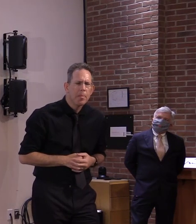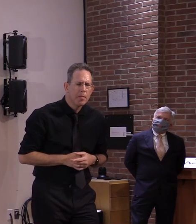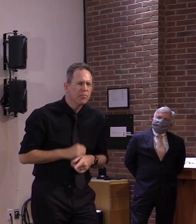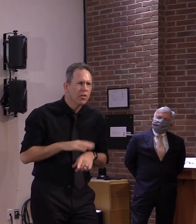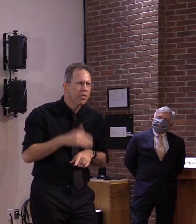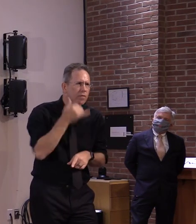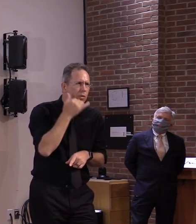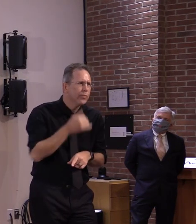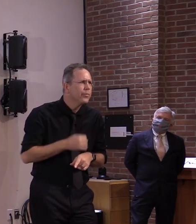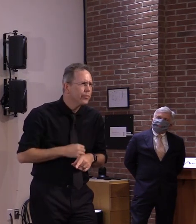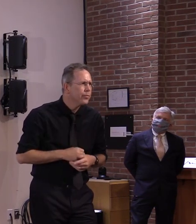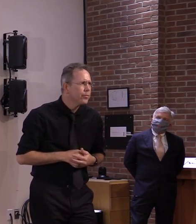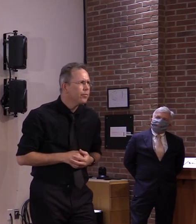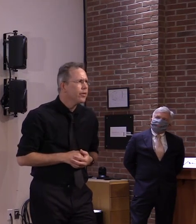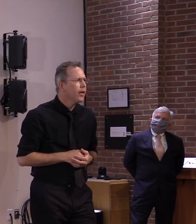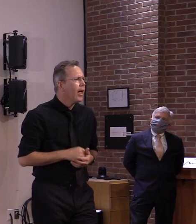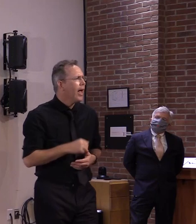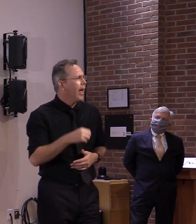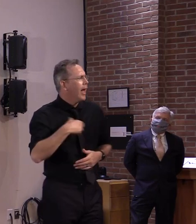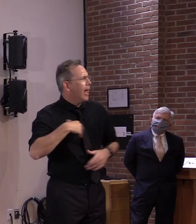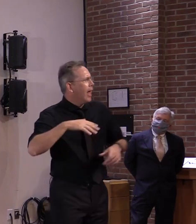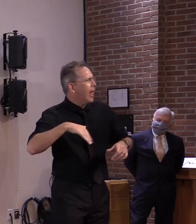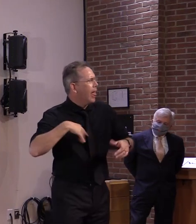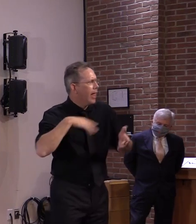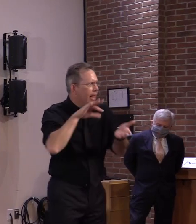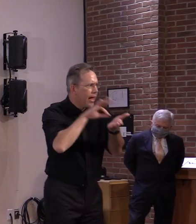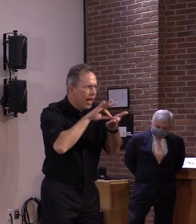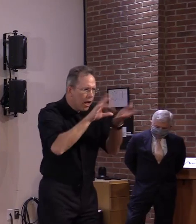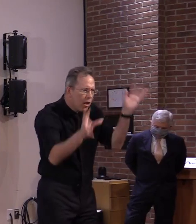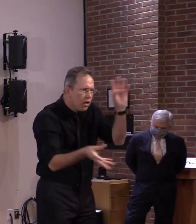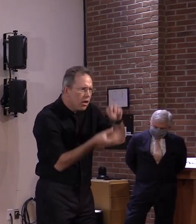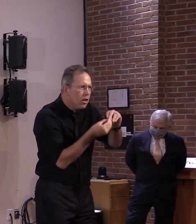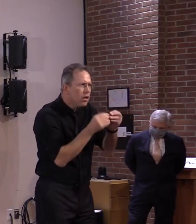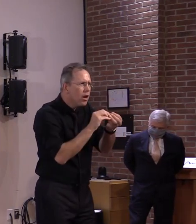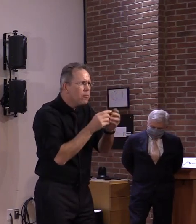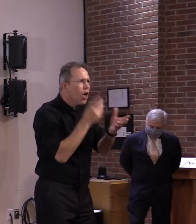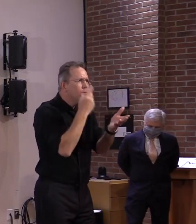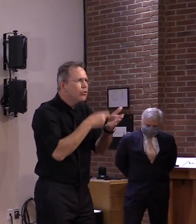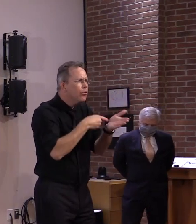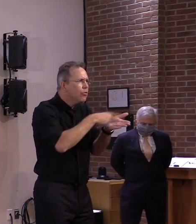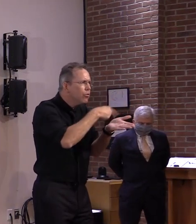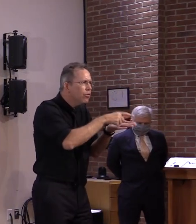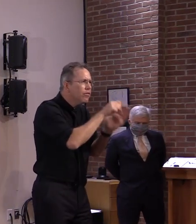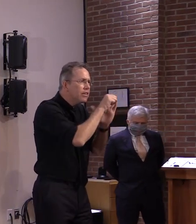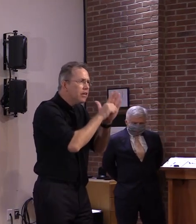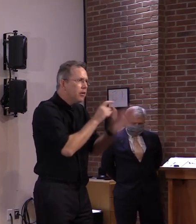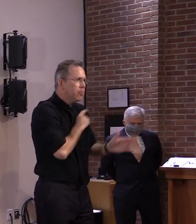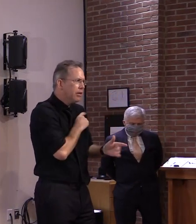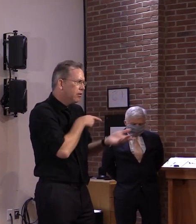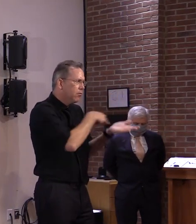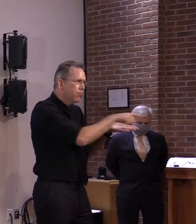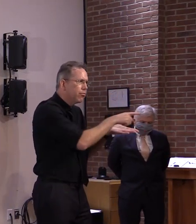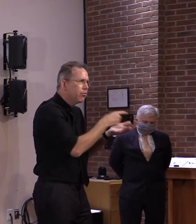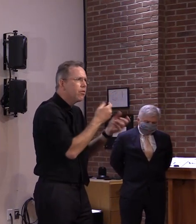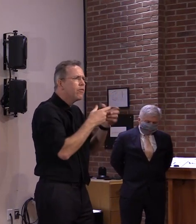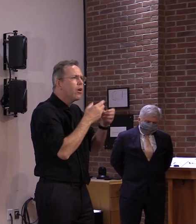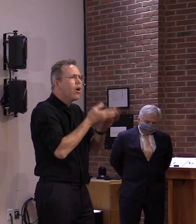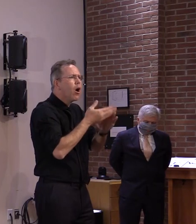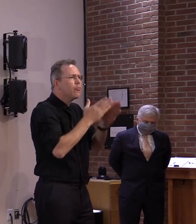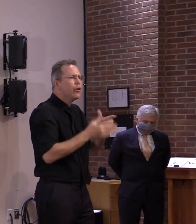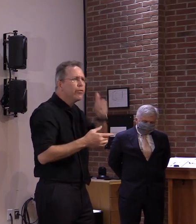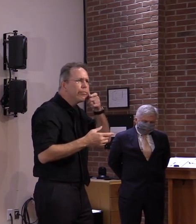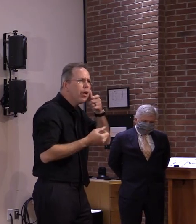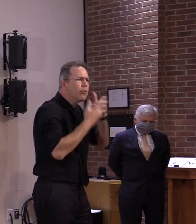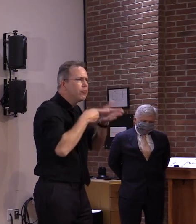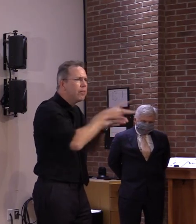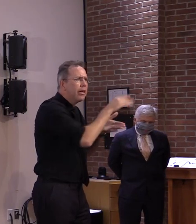We haven't quantified what it would take for the statewide dispatch centers to take on additional services for the roughly